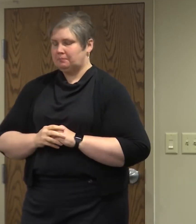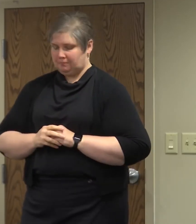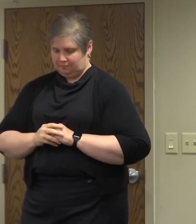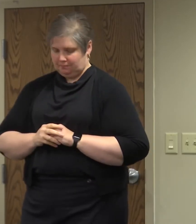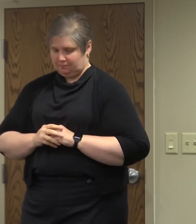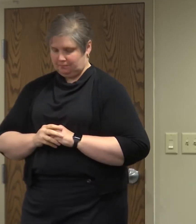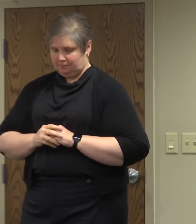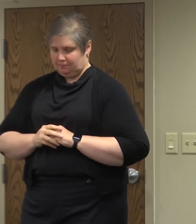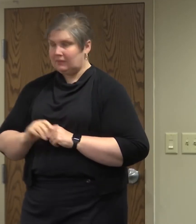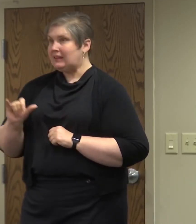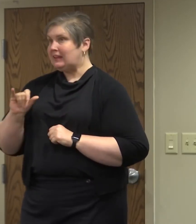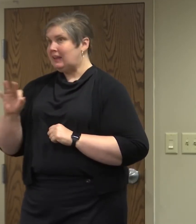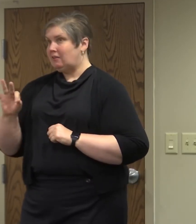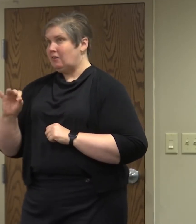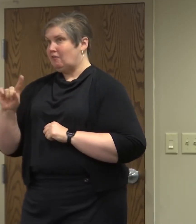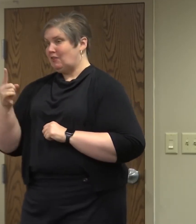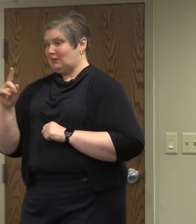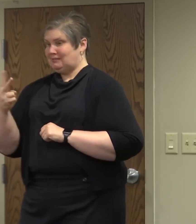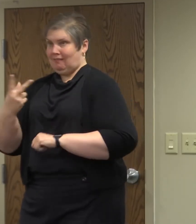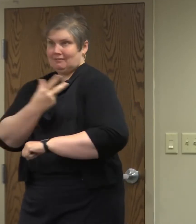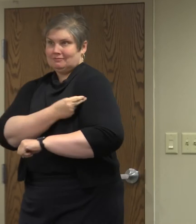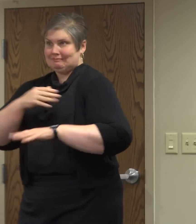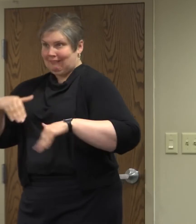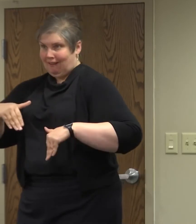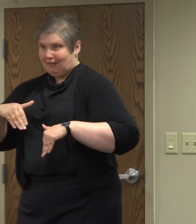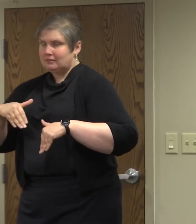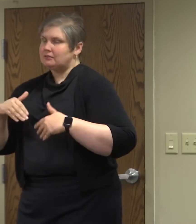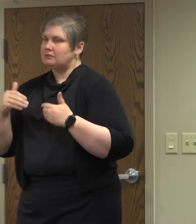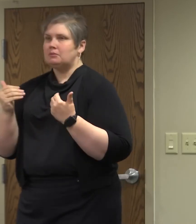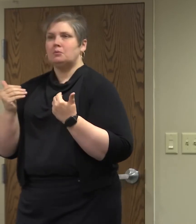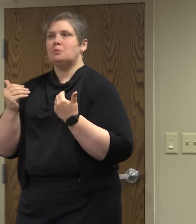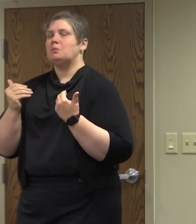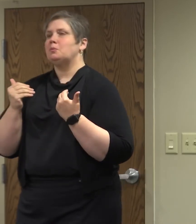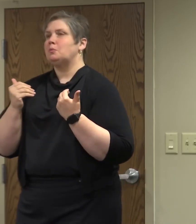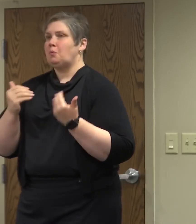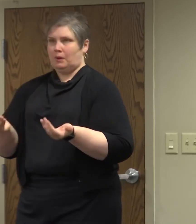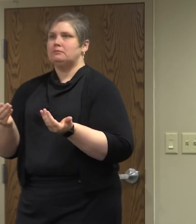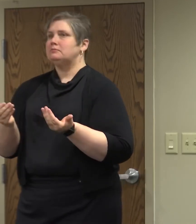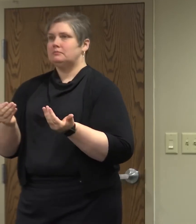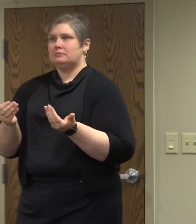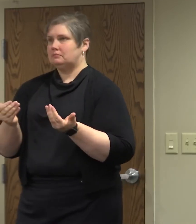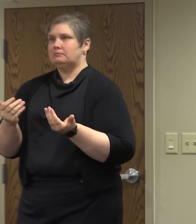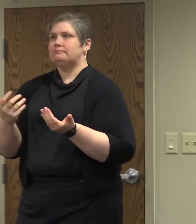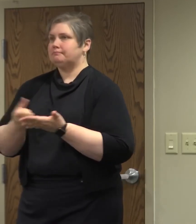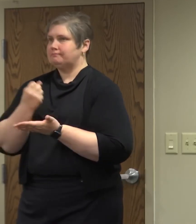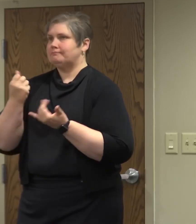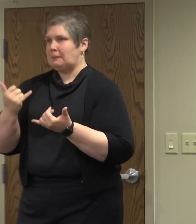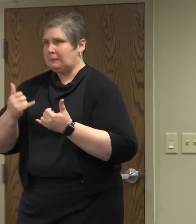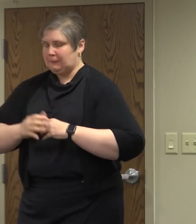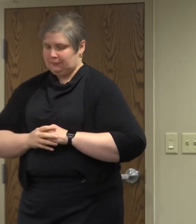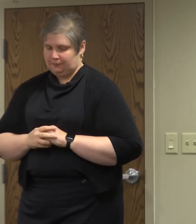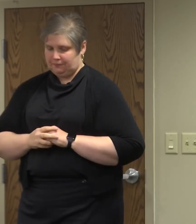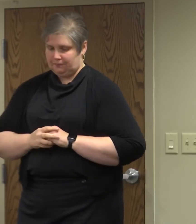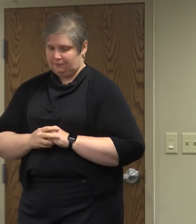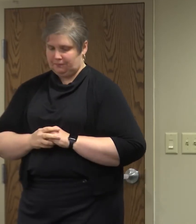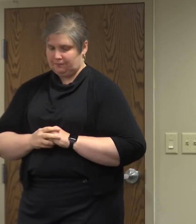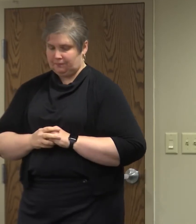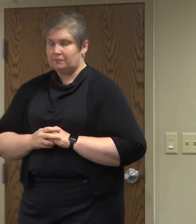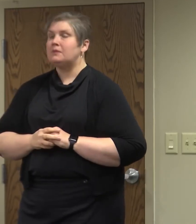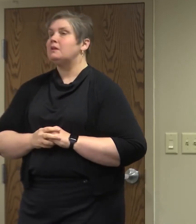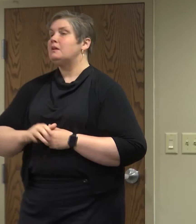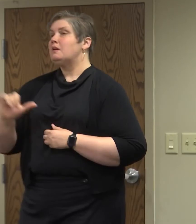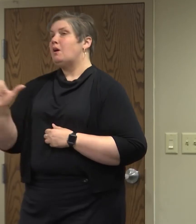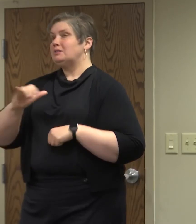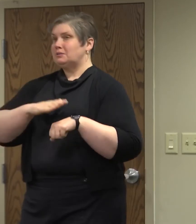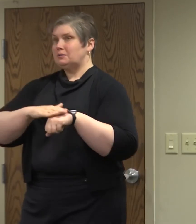that. The next thing I would say to you is flu has hit Rockford. It's now in Winnebago County.